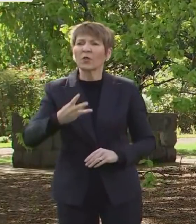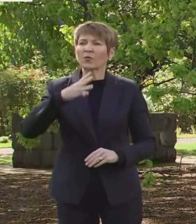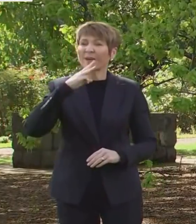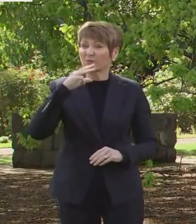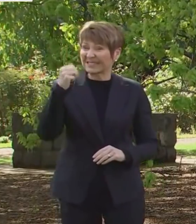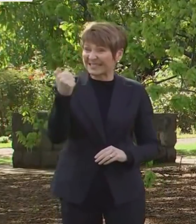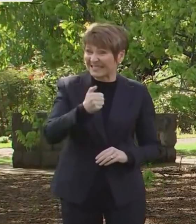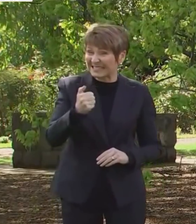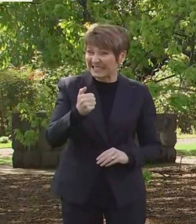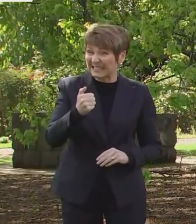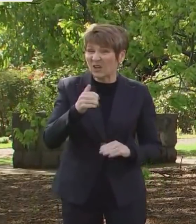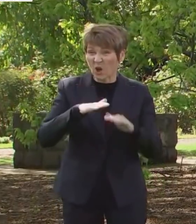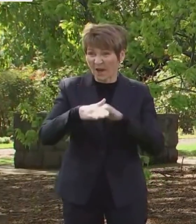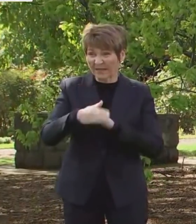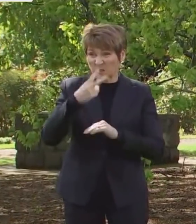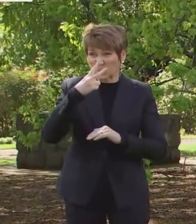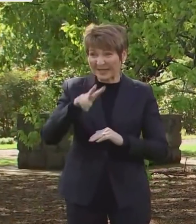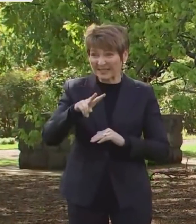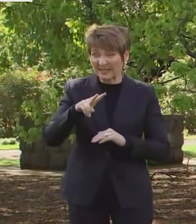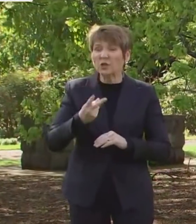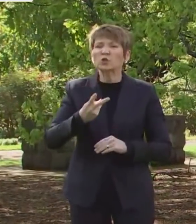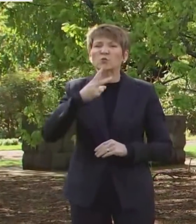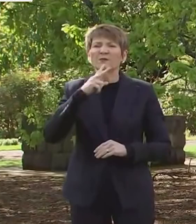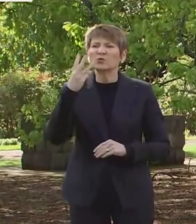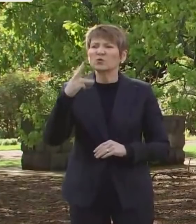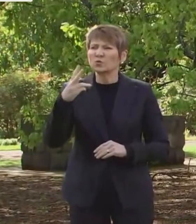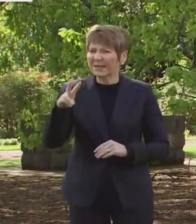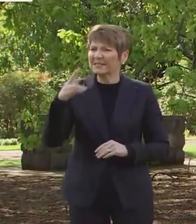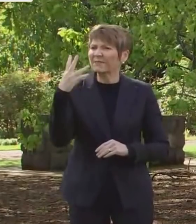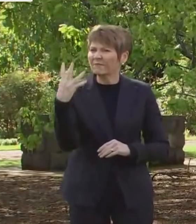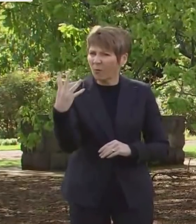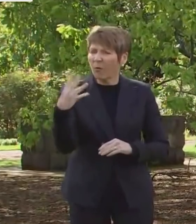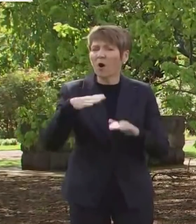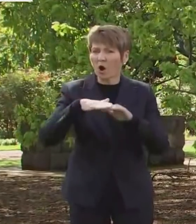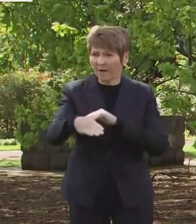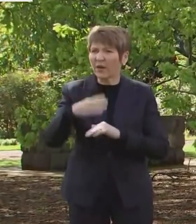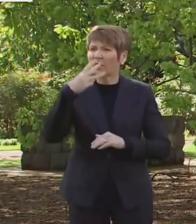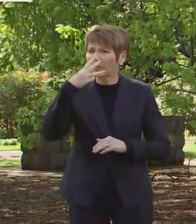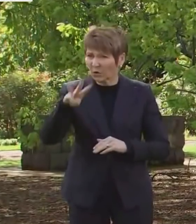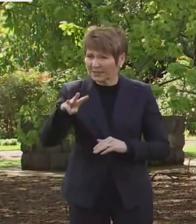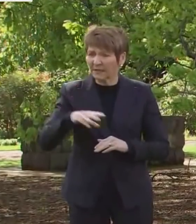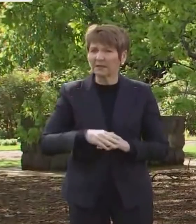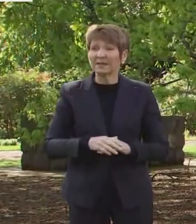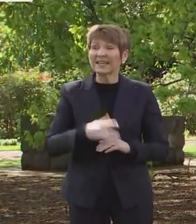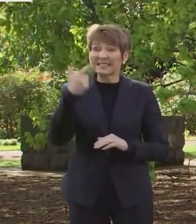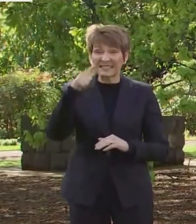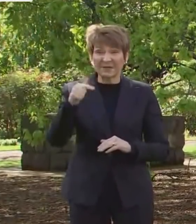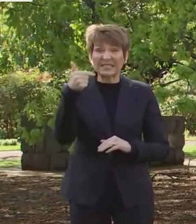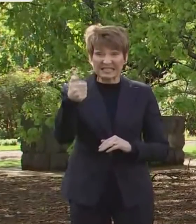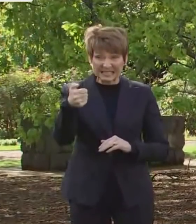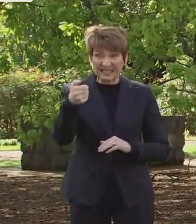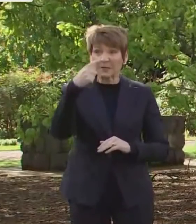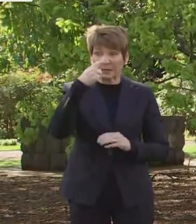316 are in their 20s and 224 are in their 30s. There are 76 people in